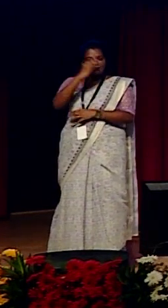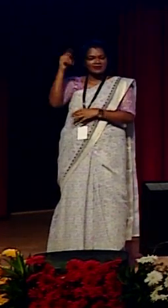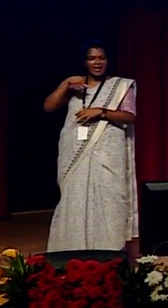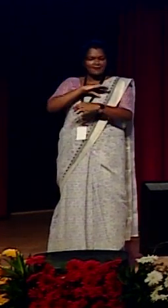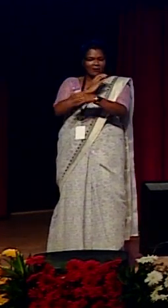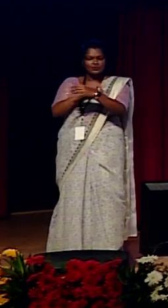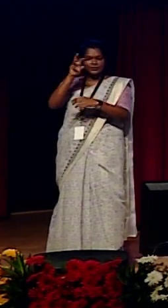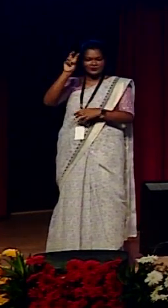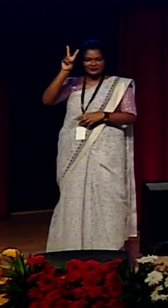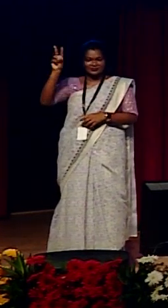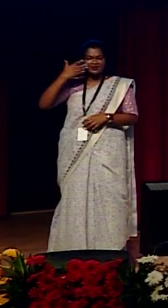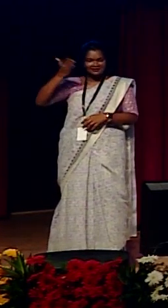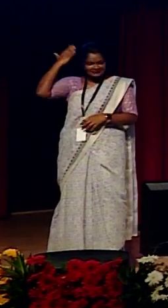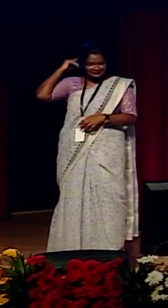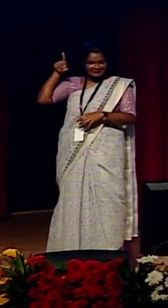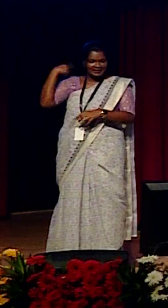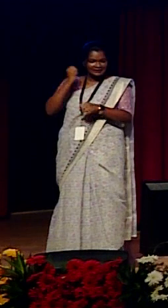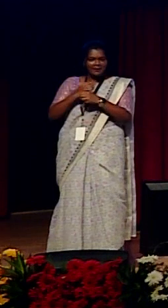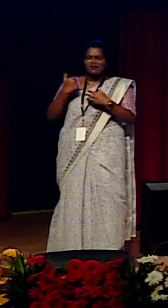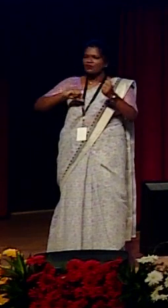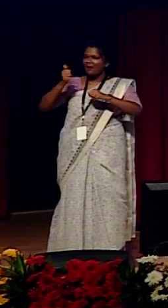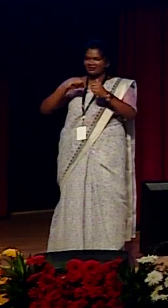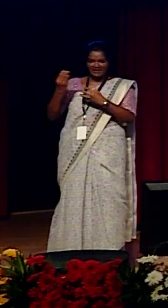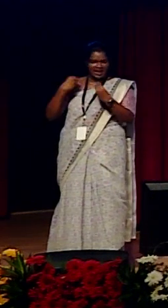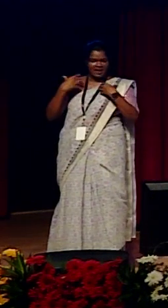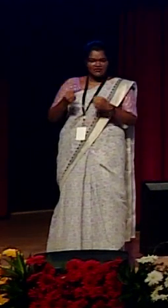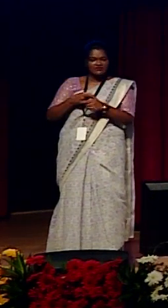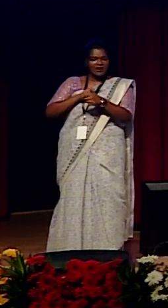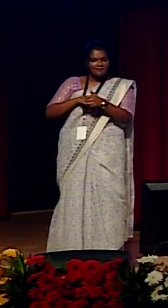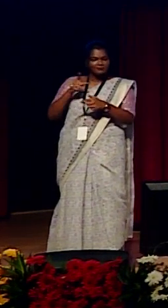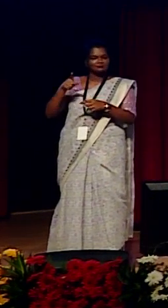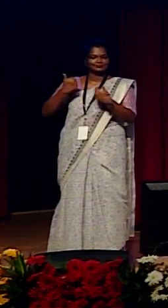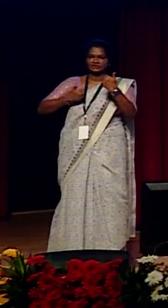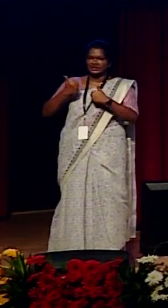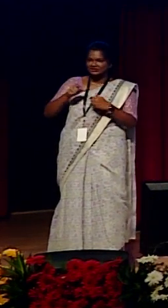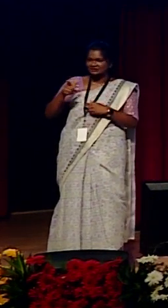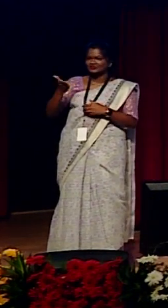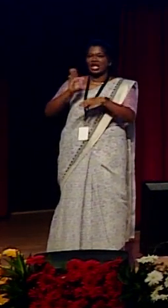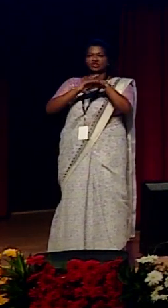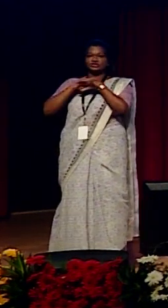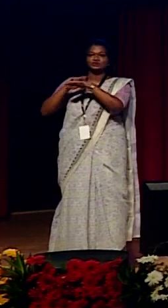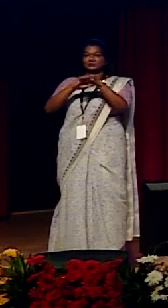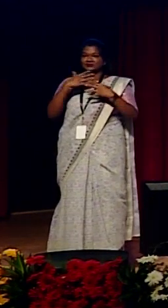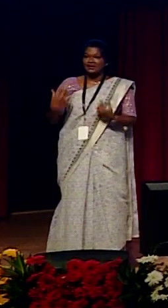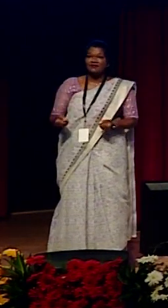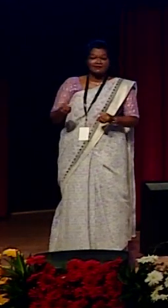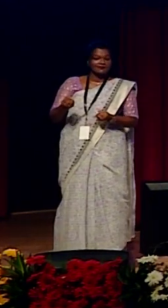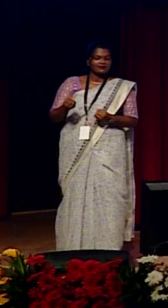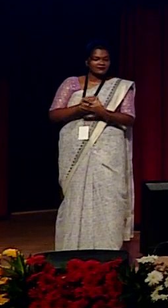Empower 2022, got a lot of feedback from the judges, from experts in the space.